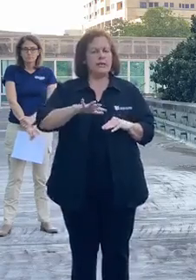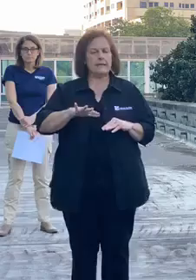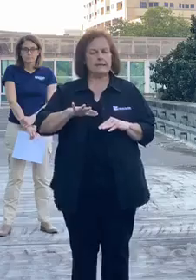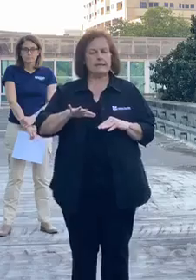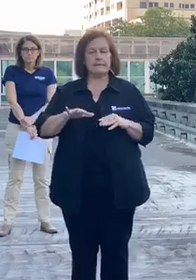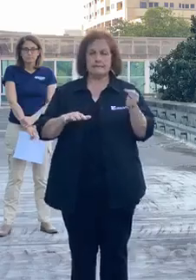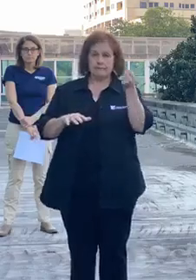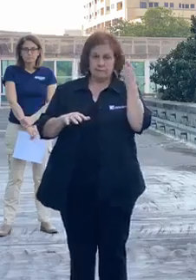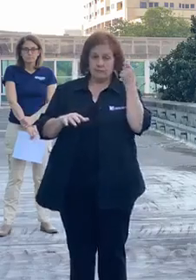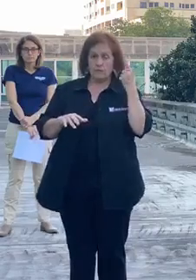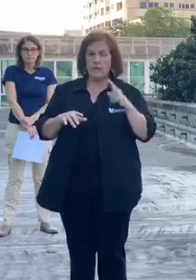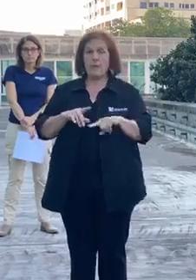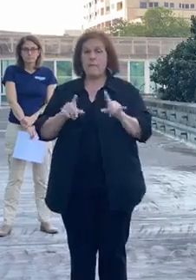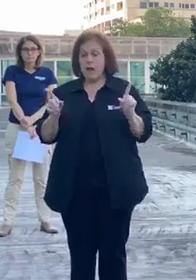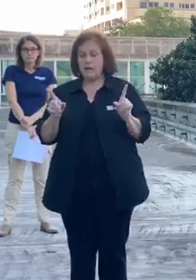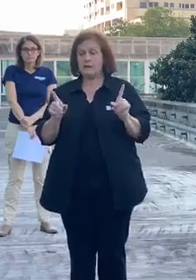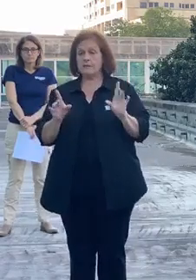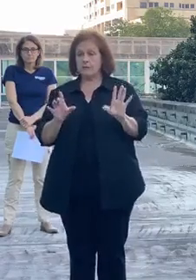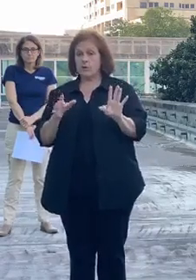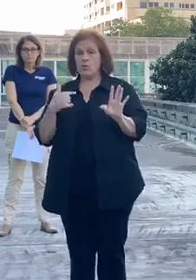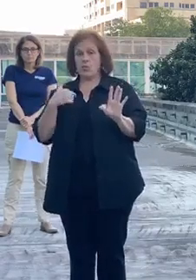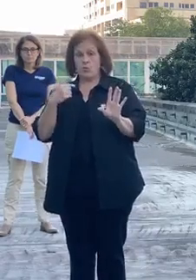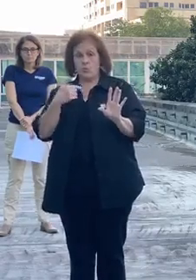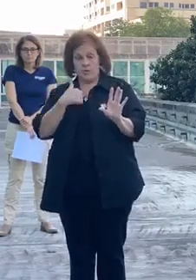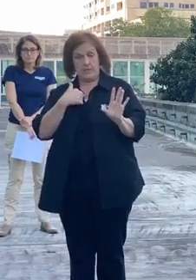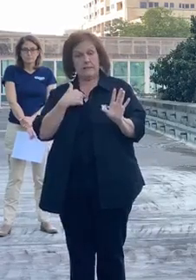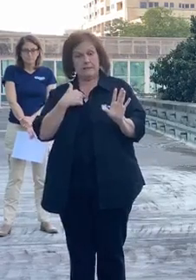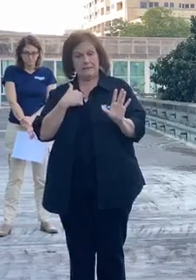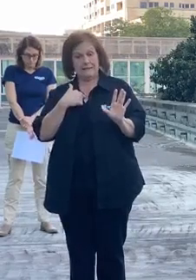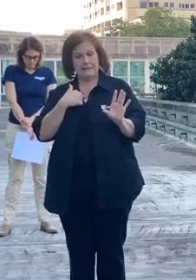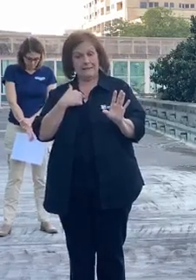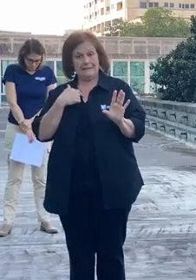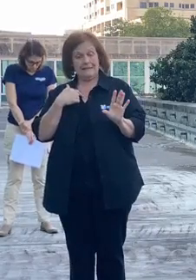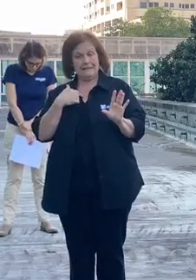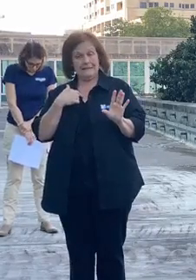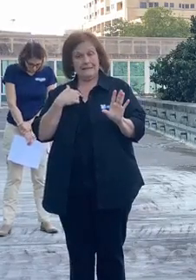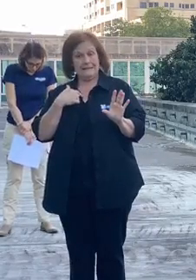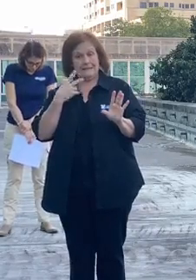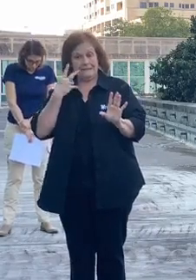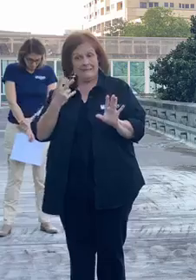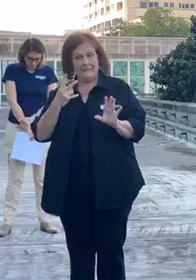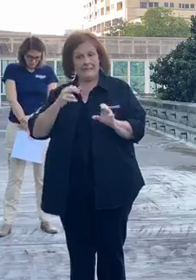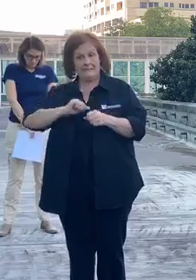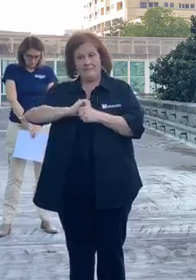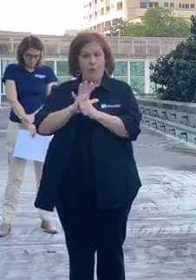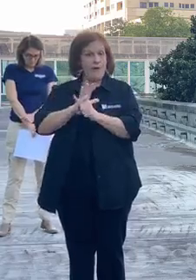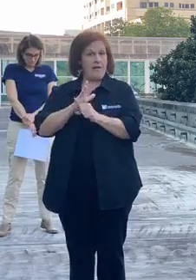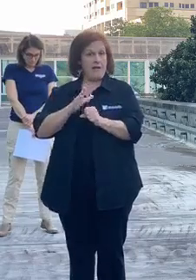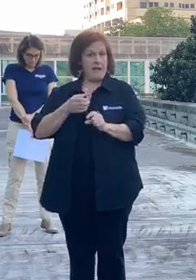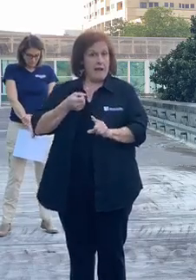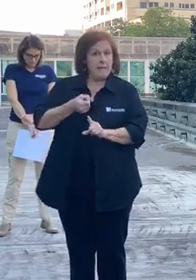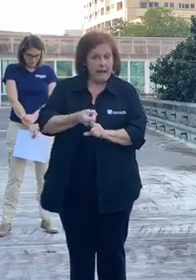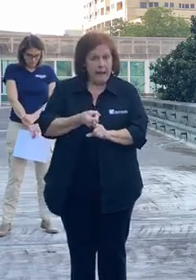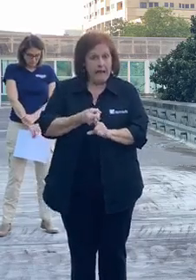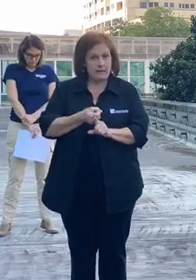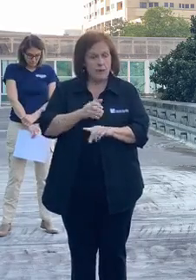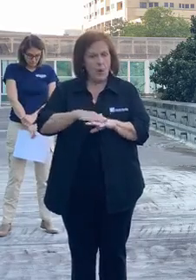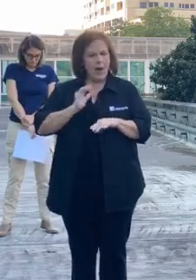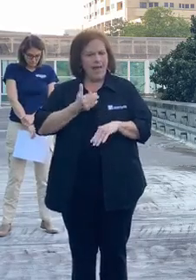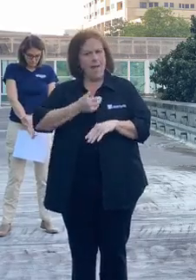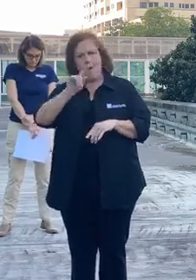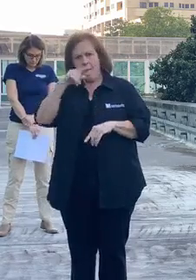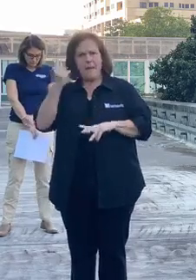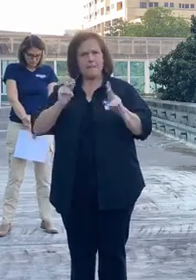same time, and as we're experiencing this virus and the impact that it's having on our African